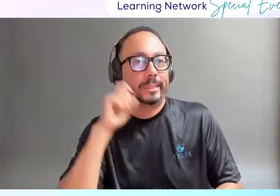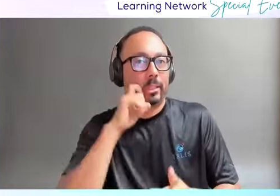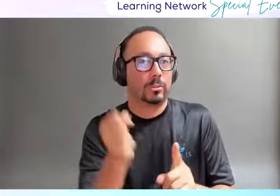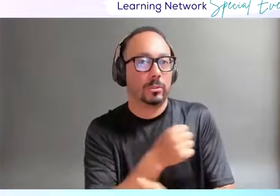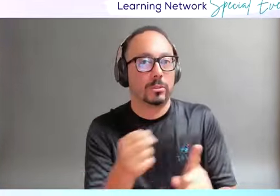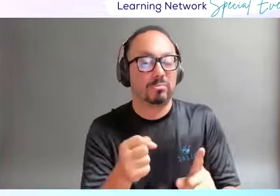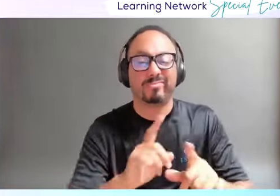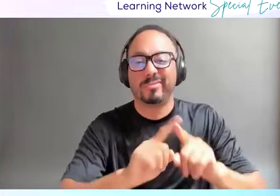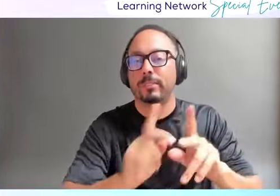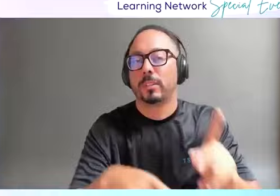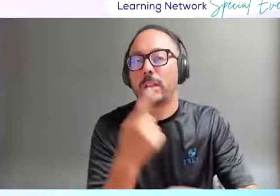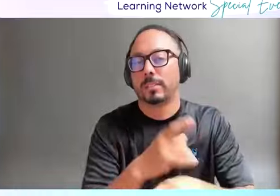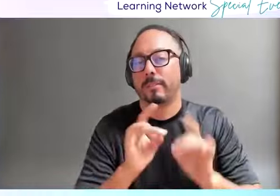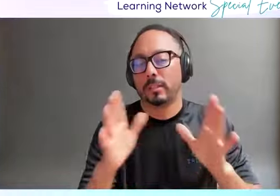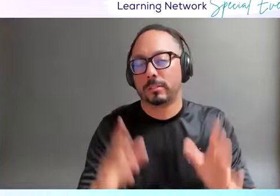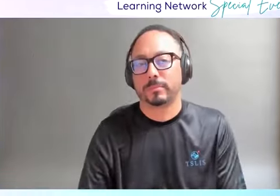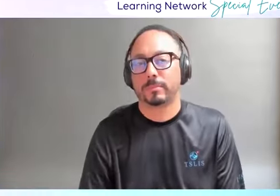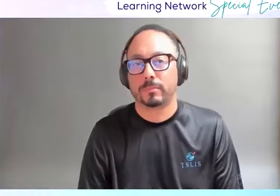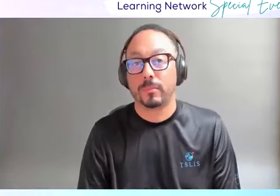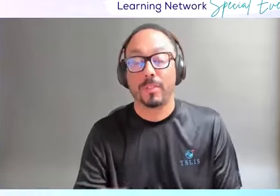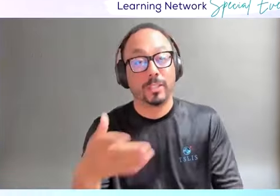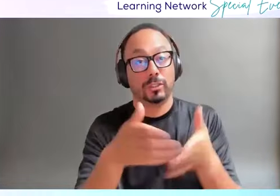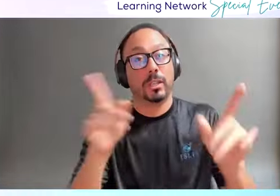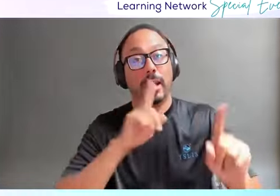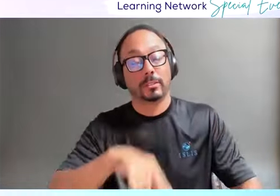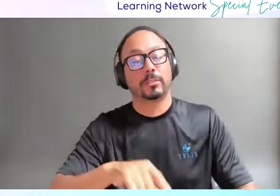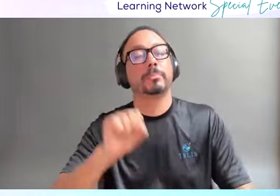violence. So it's just a general answer, but yes, there would be heightened risk.